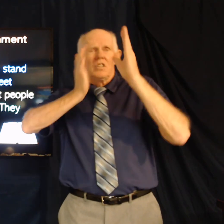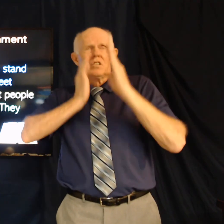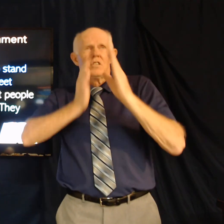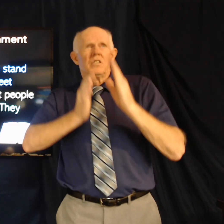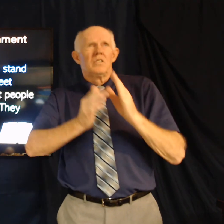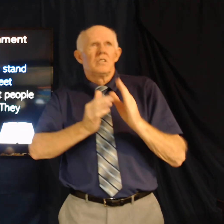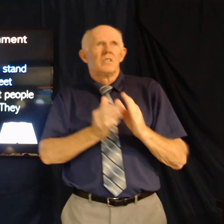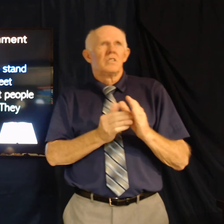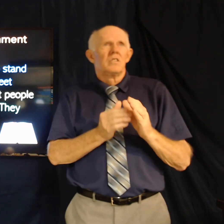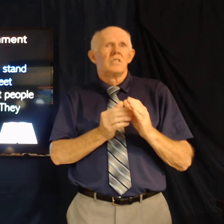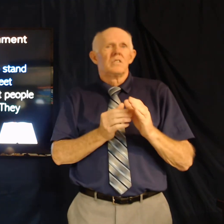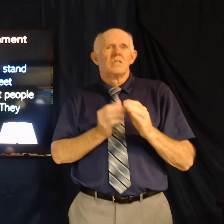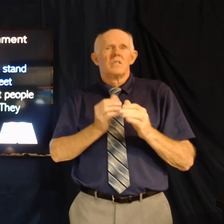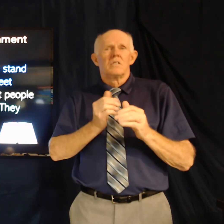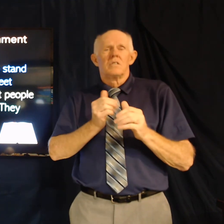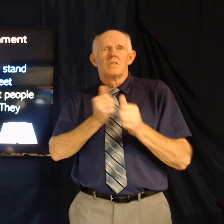to look at them. They want attention.